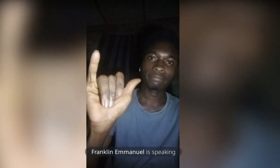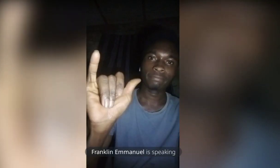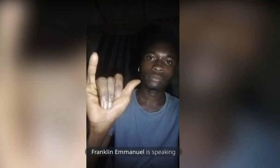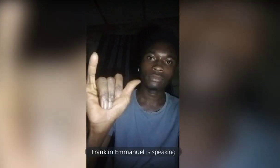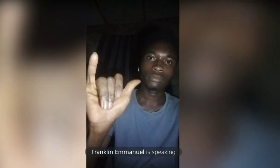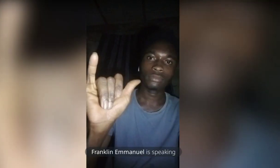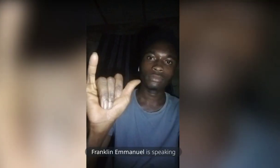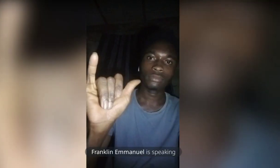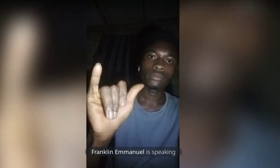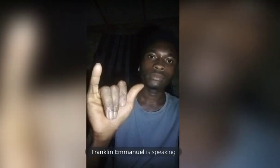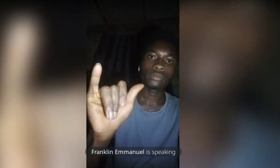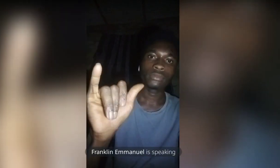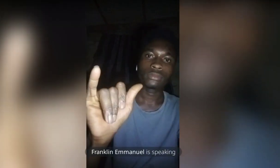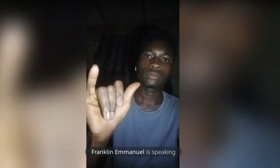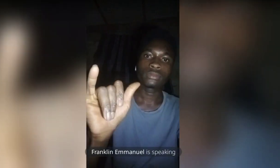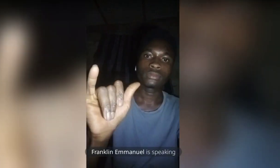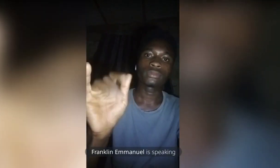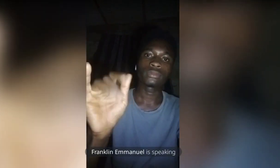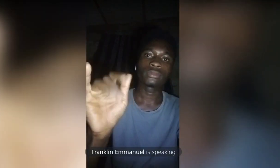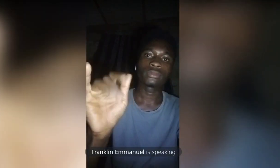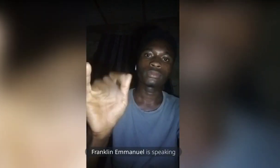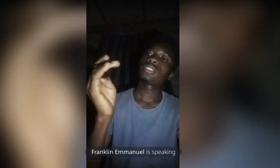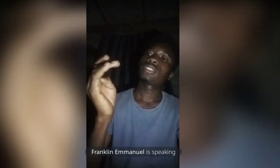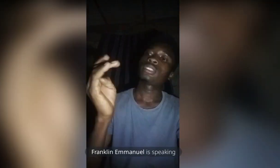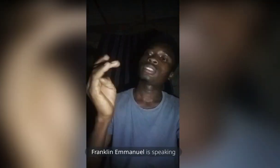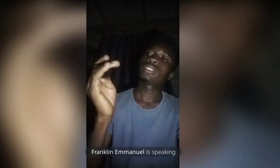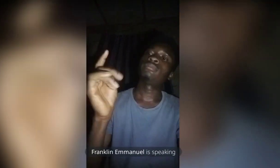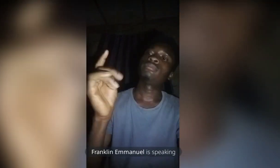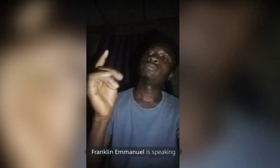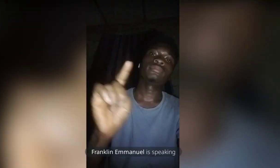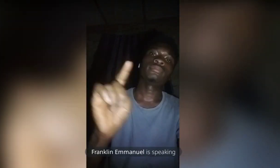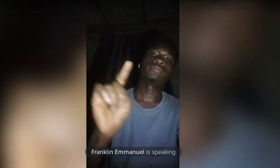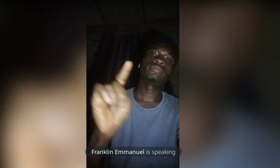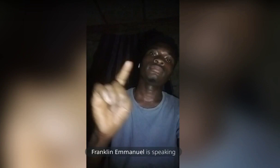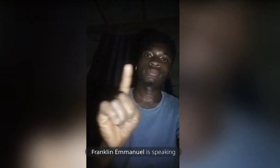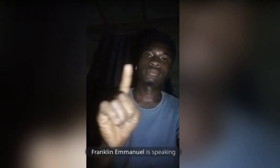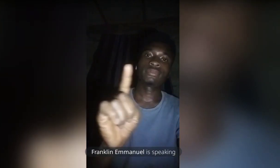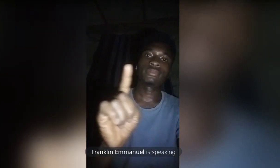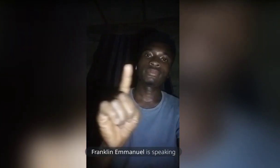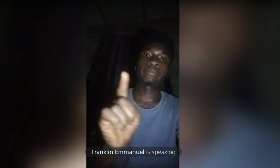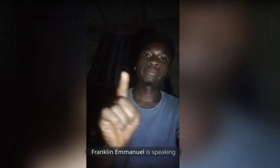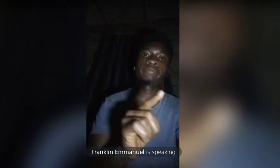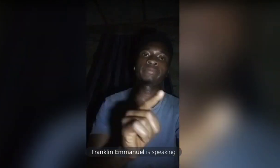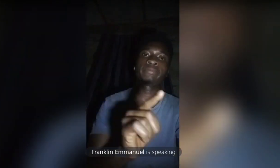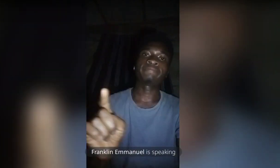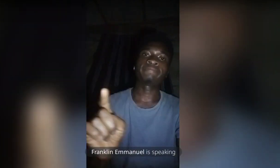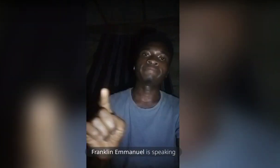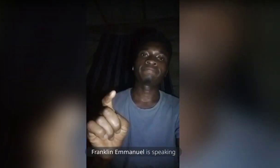Nice. Z, Z, Z. Good job. Good job, Simeon. Thank you very much. This is